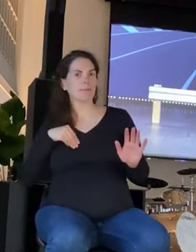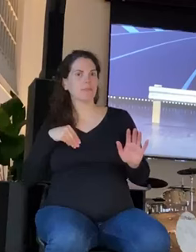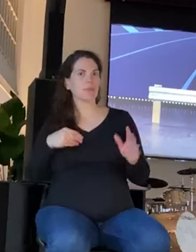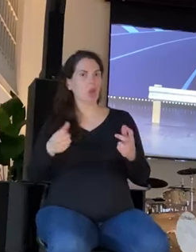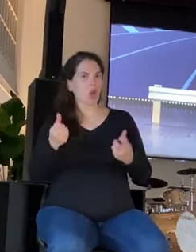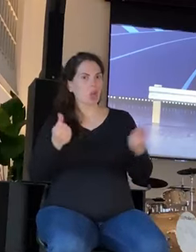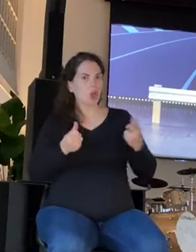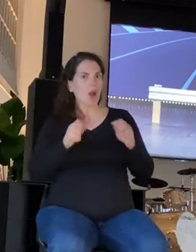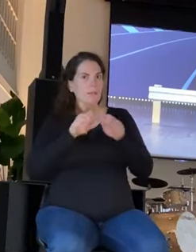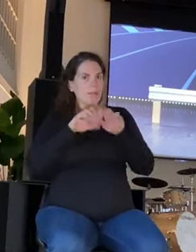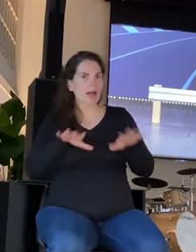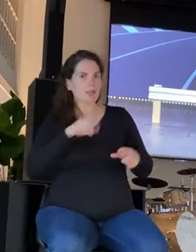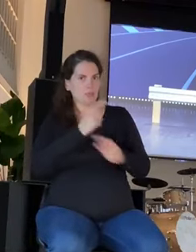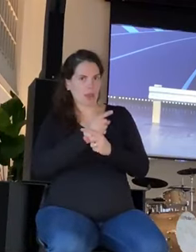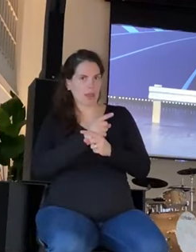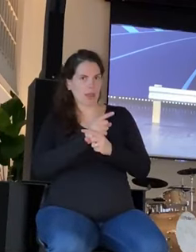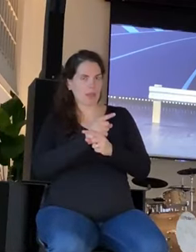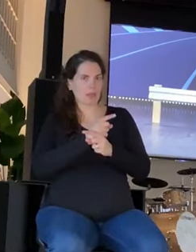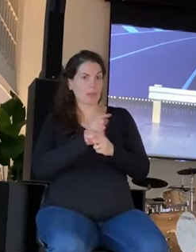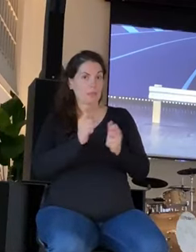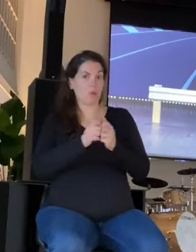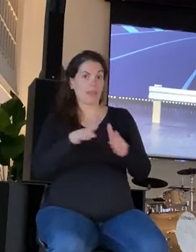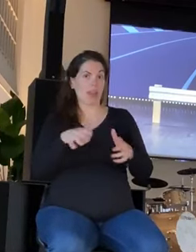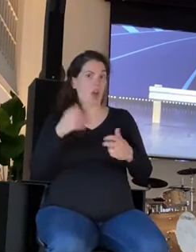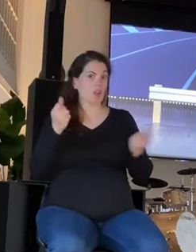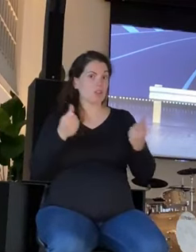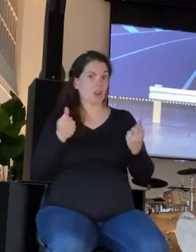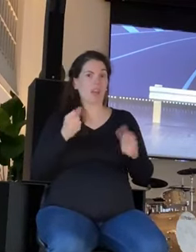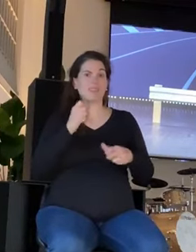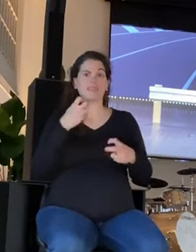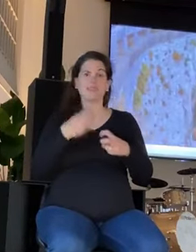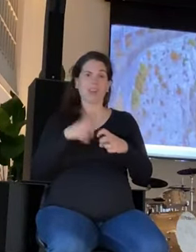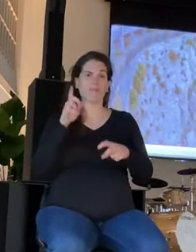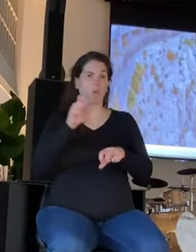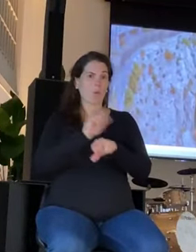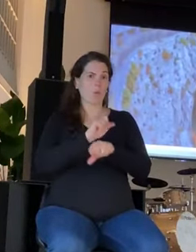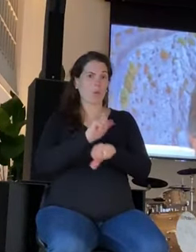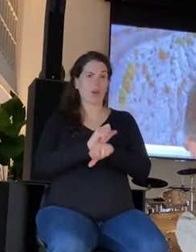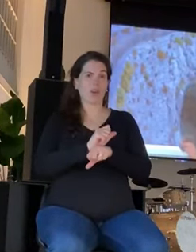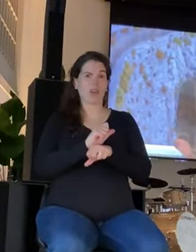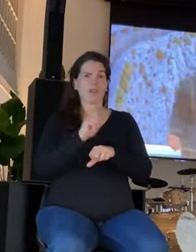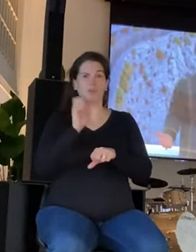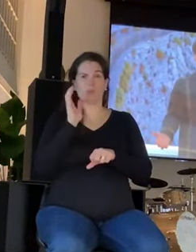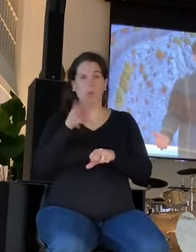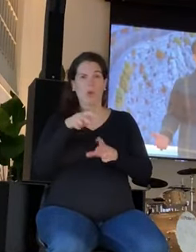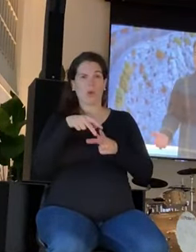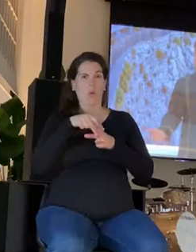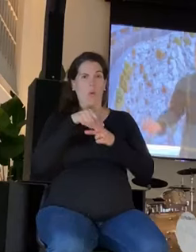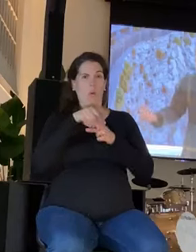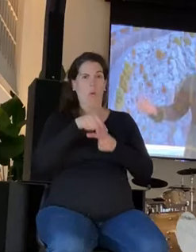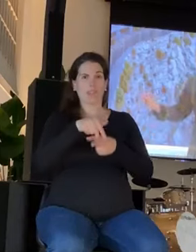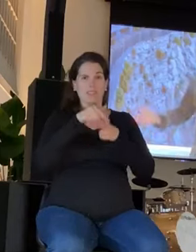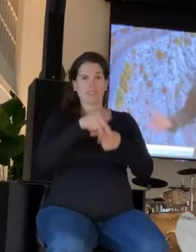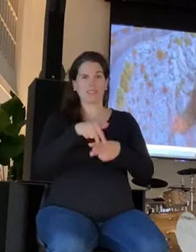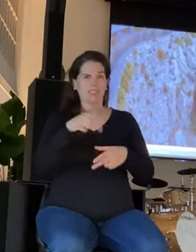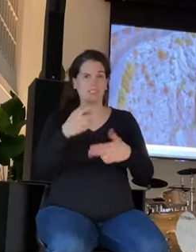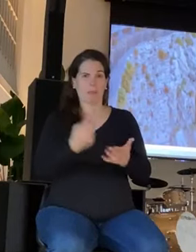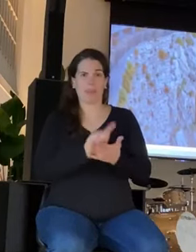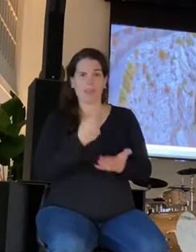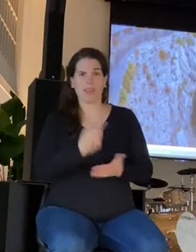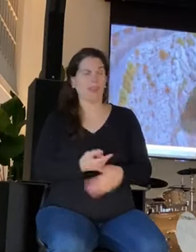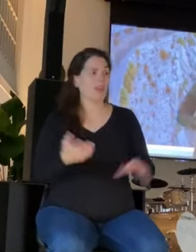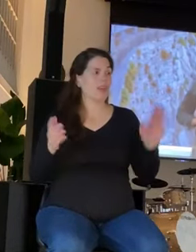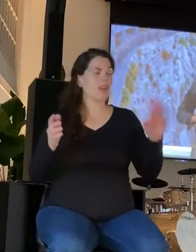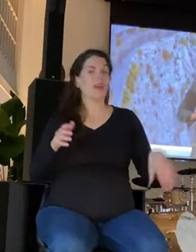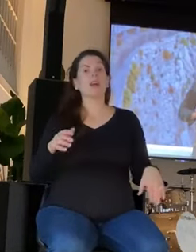A car is a blessing, right? Without it, it'd be hard to get to work tomorrow. You'd be riding a horse or something to get wherever you have to go. But a car with